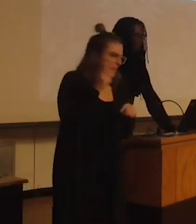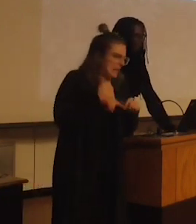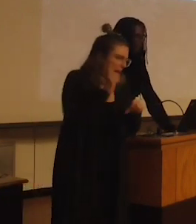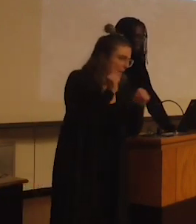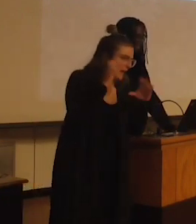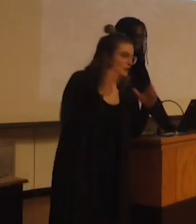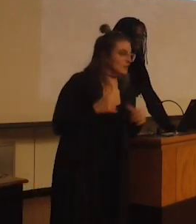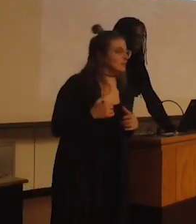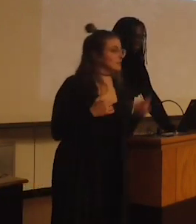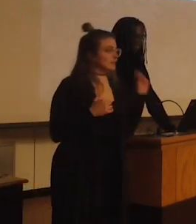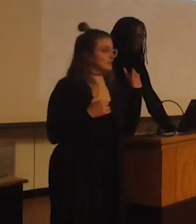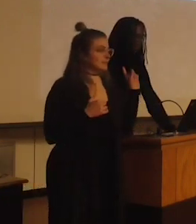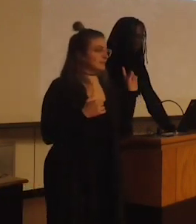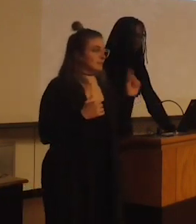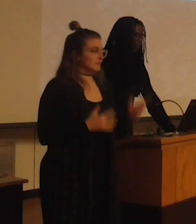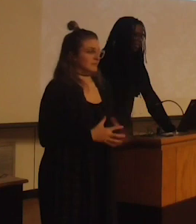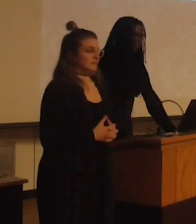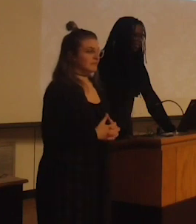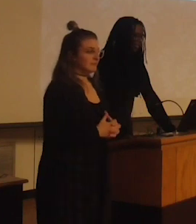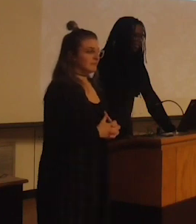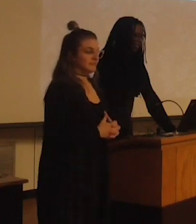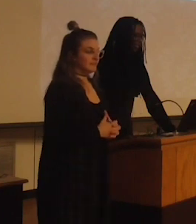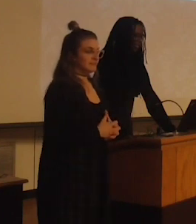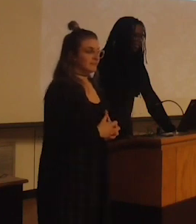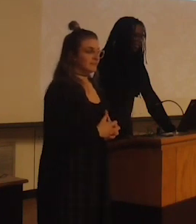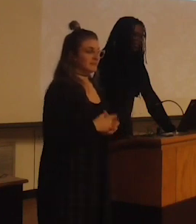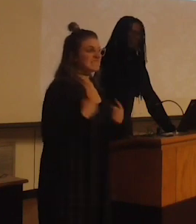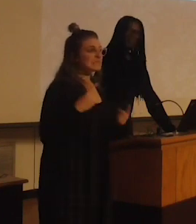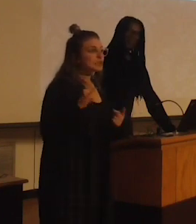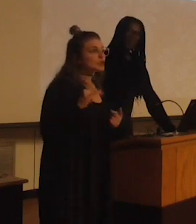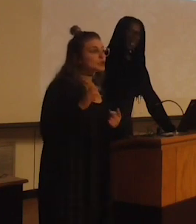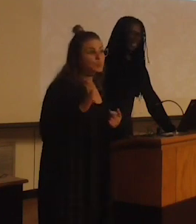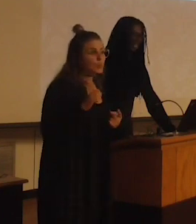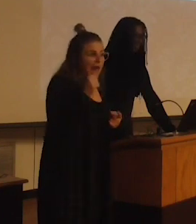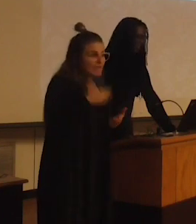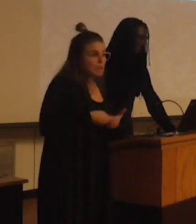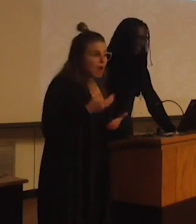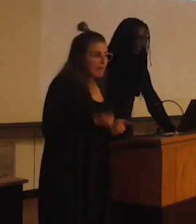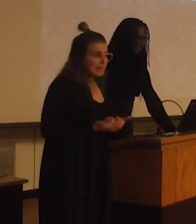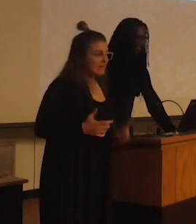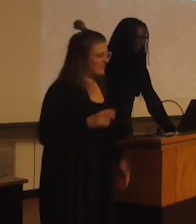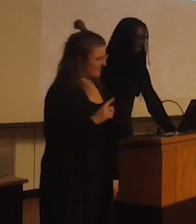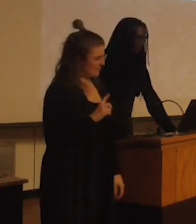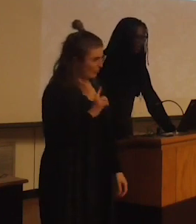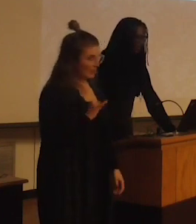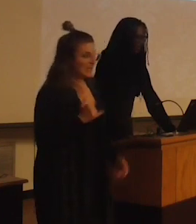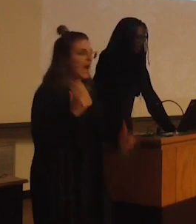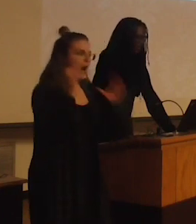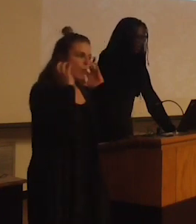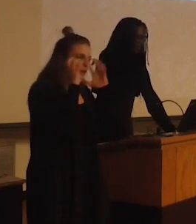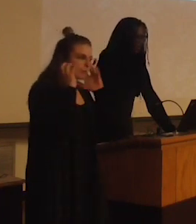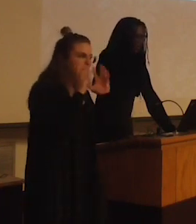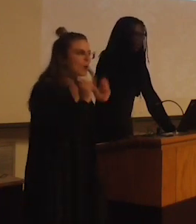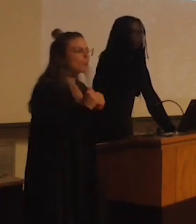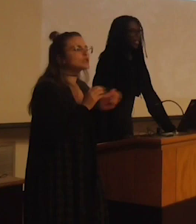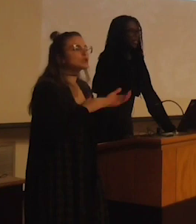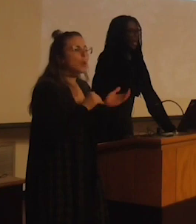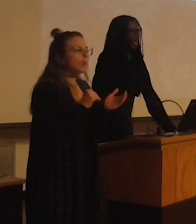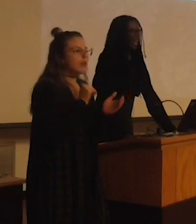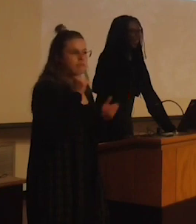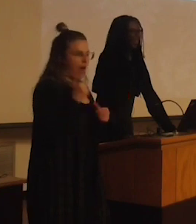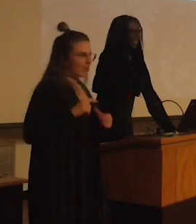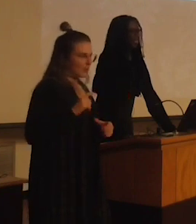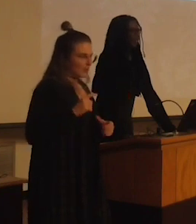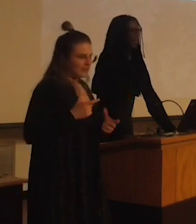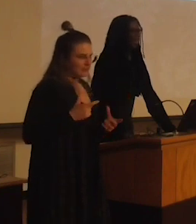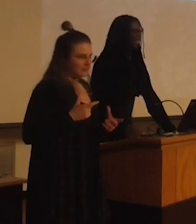I haven't bought washing detergent, shampoo, or conditioner since June. Really? I wash my hair with soap, not liquid, which